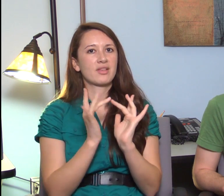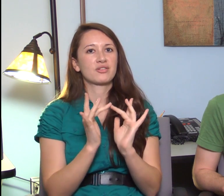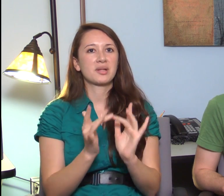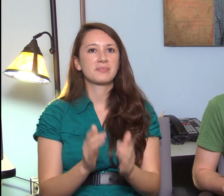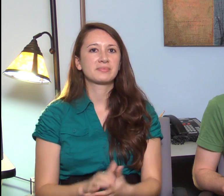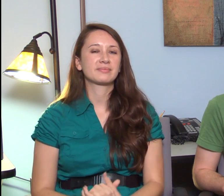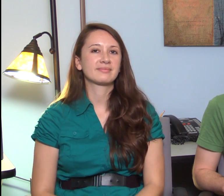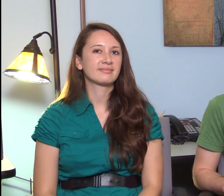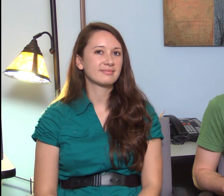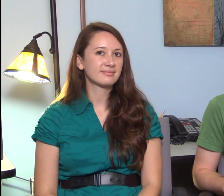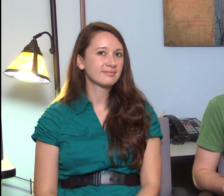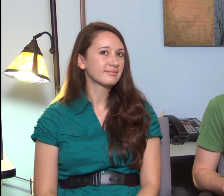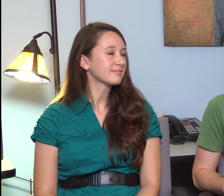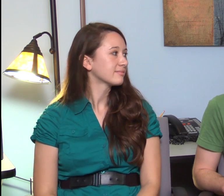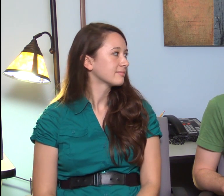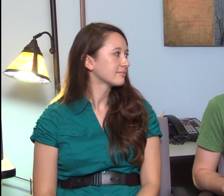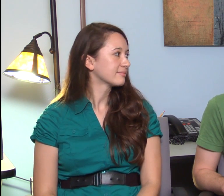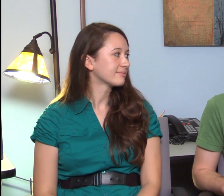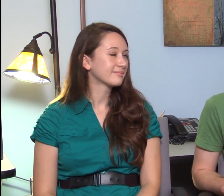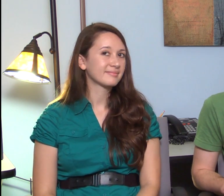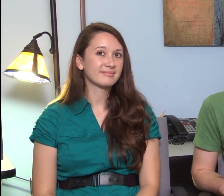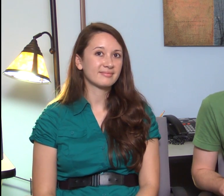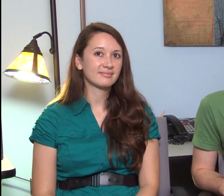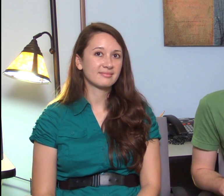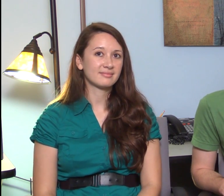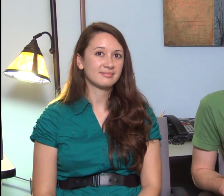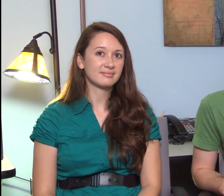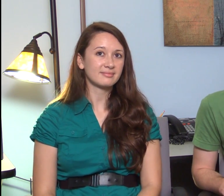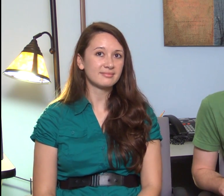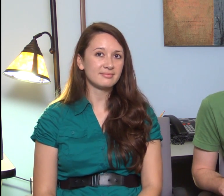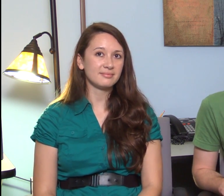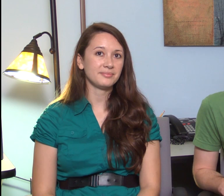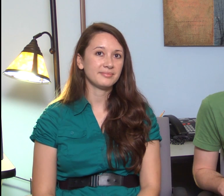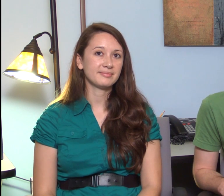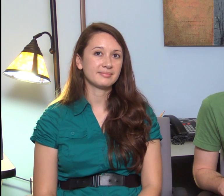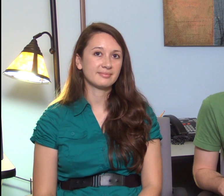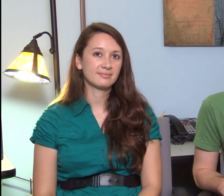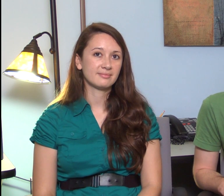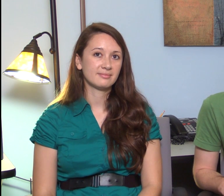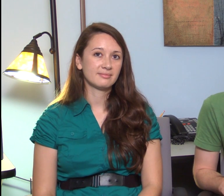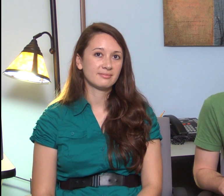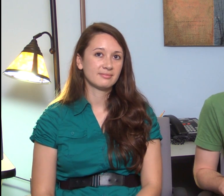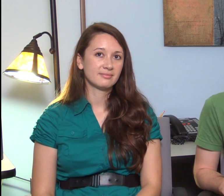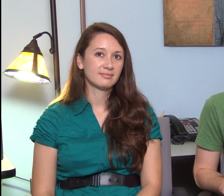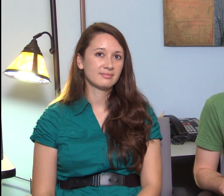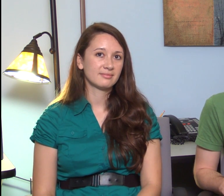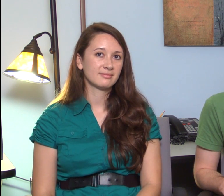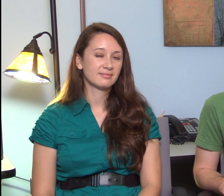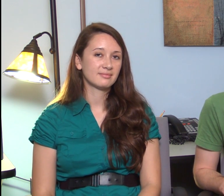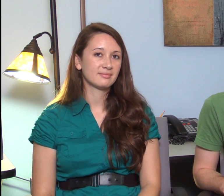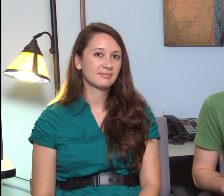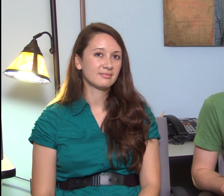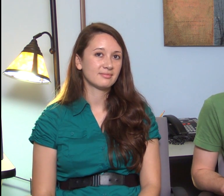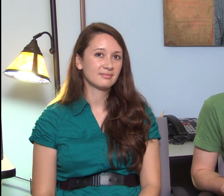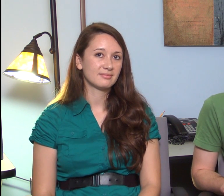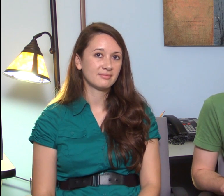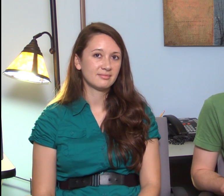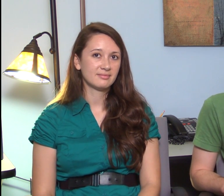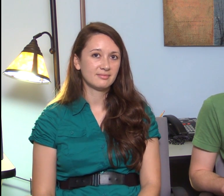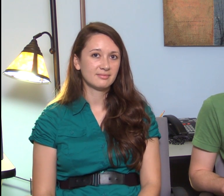detrimental to the purposes of the Internet. In a remix, too, some of the fun for the audience is in identifying the play of boundaries inherent to